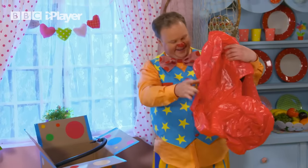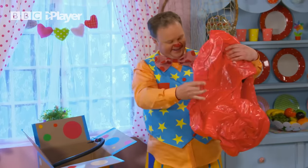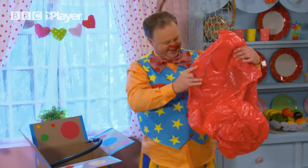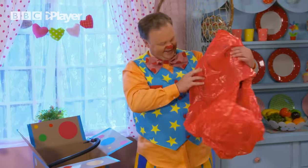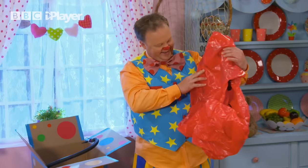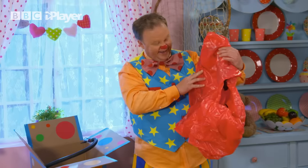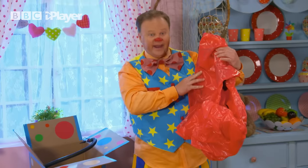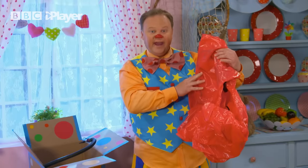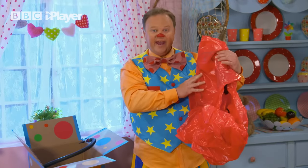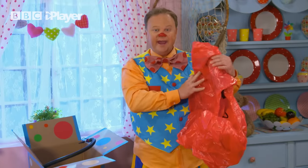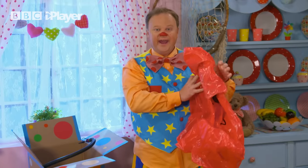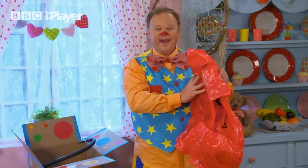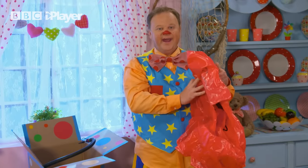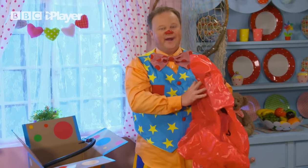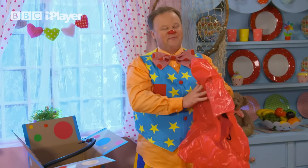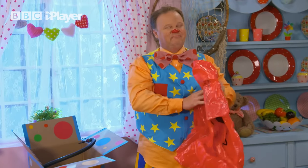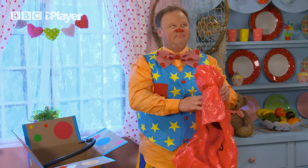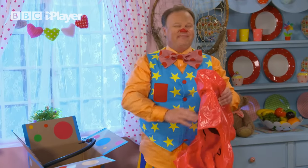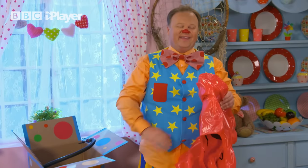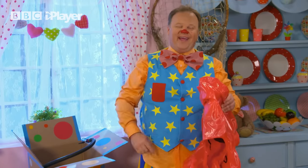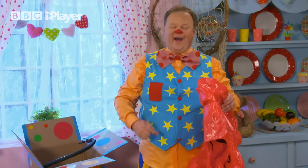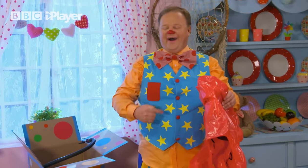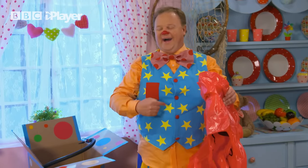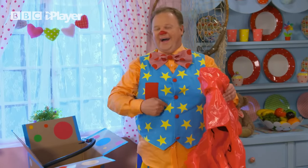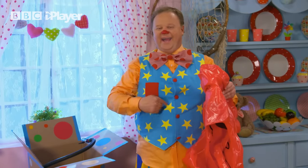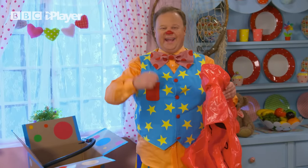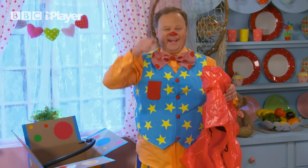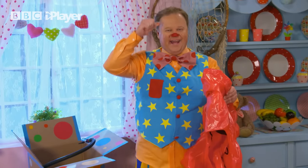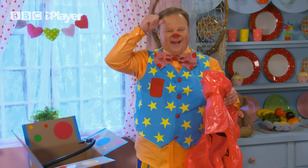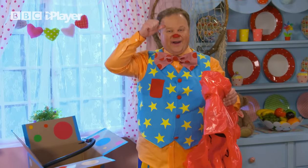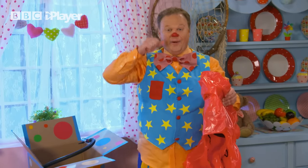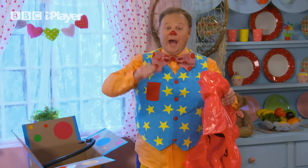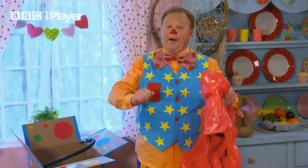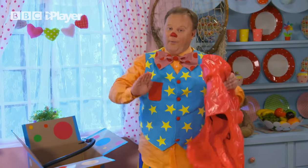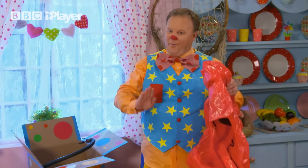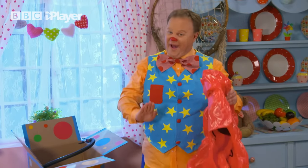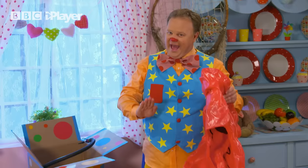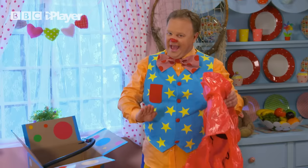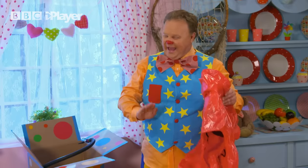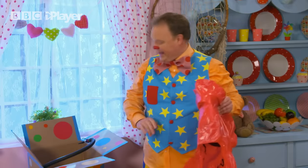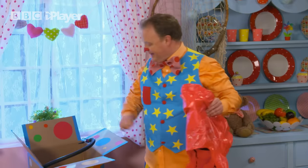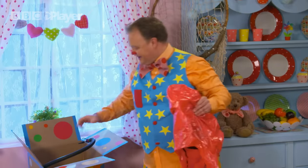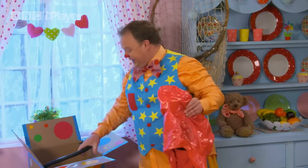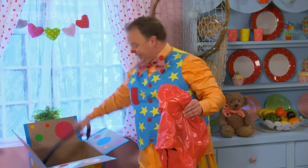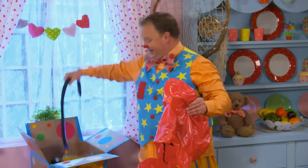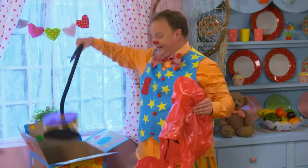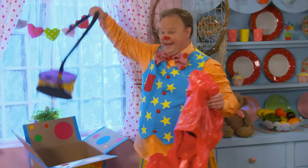It doesn't look like a boat, Mr. Tumble. I know. Wait. Ta-da!